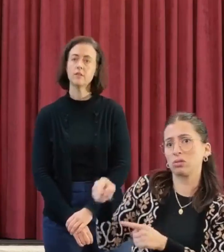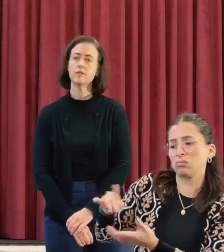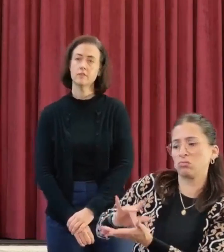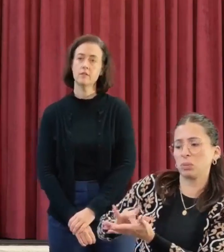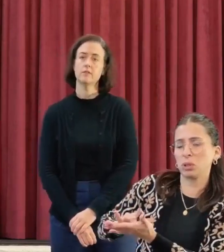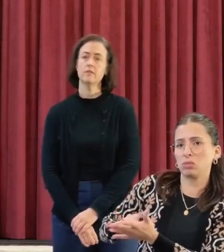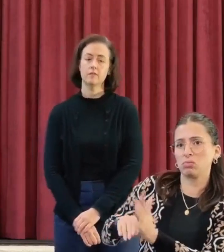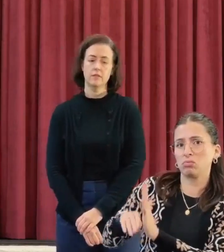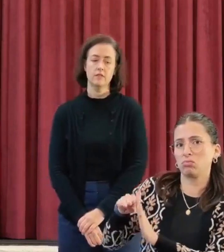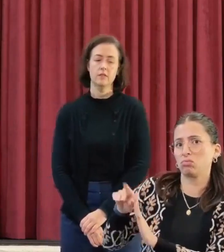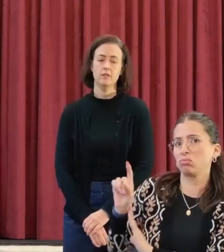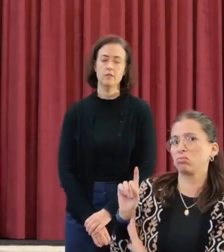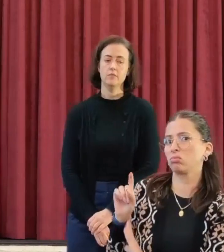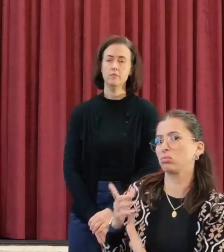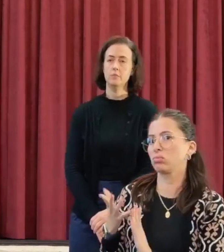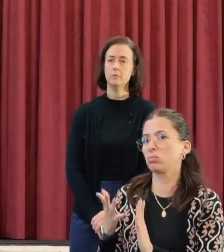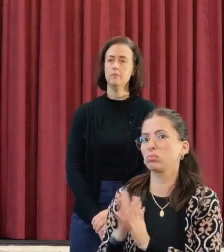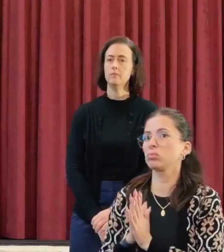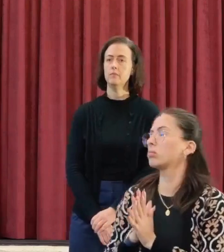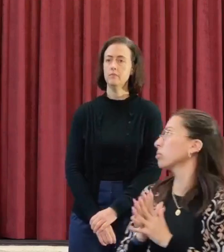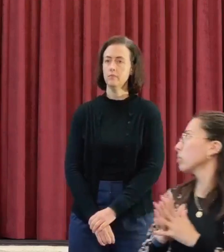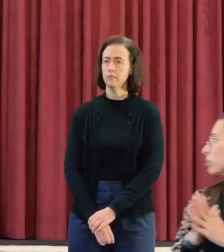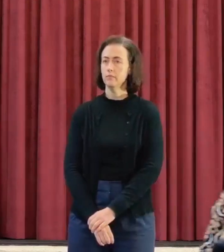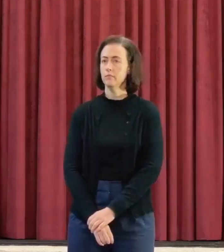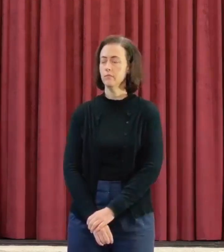Will that increase or will that be the same?